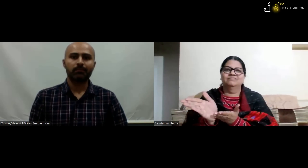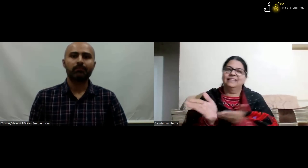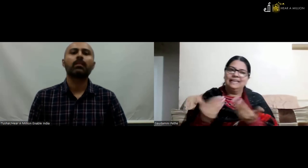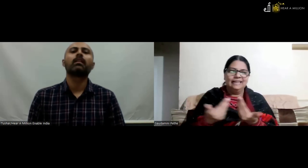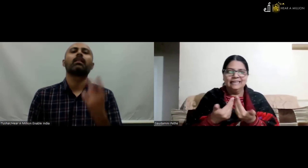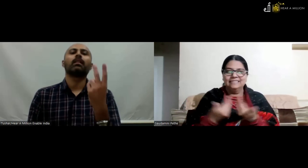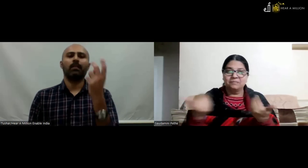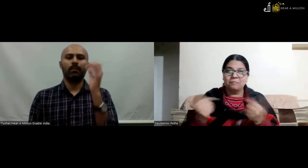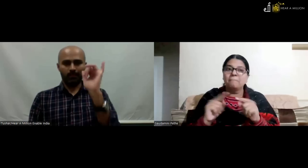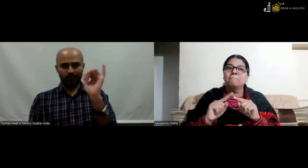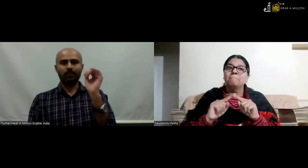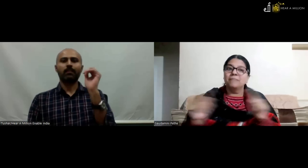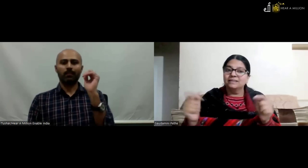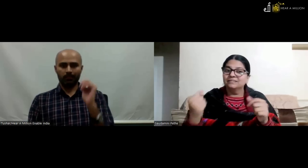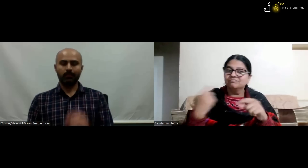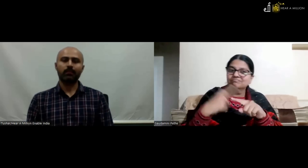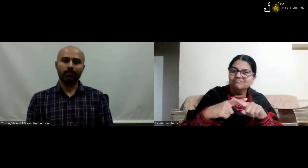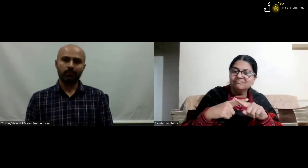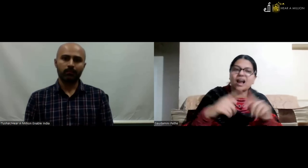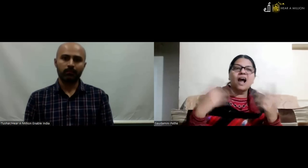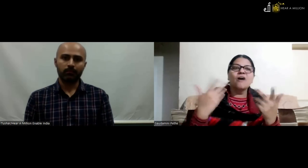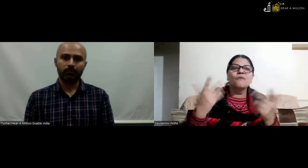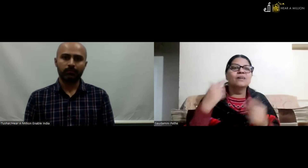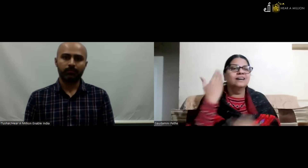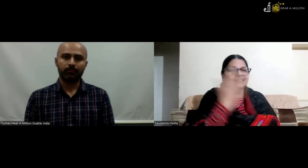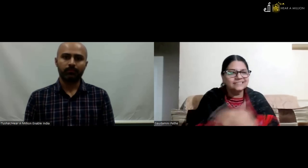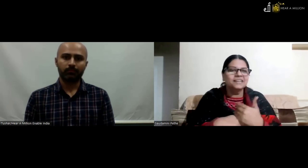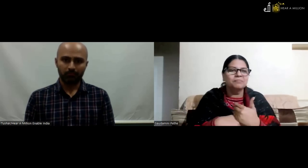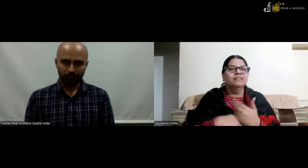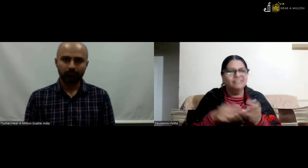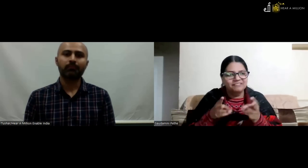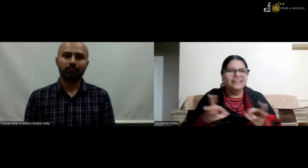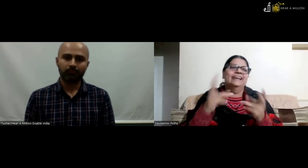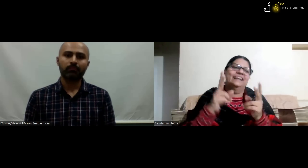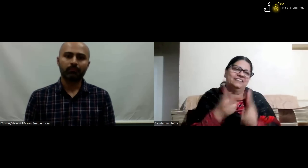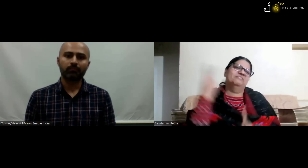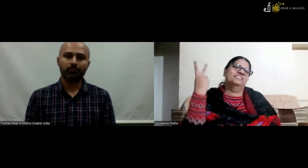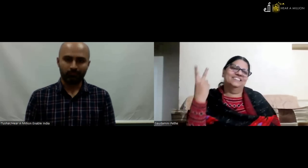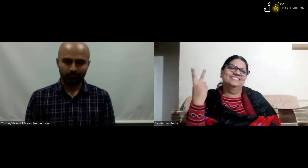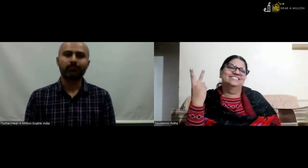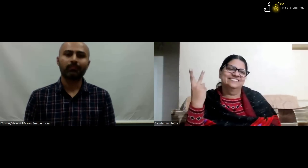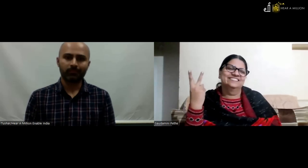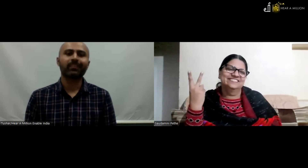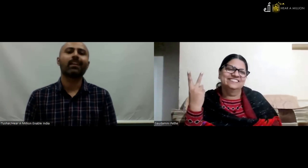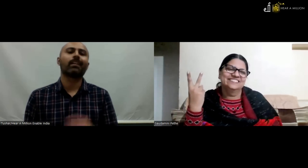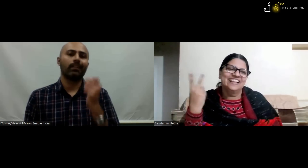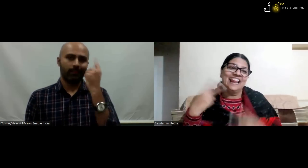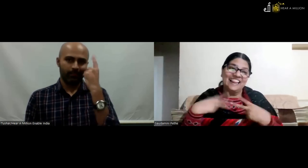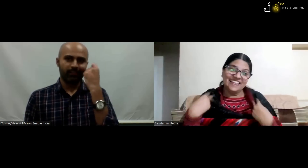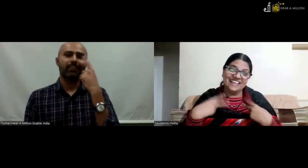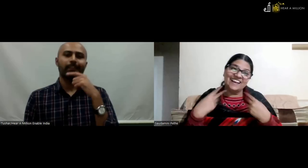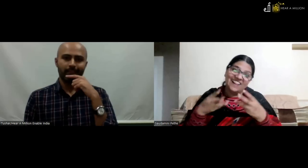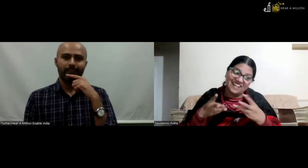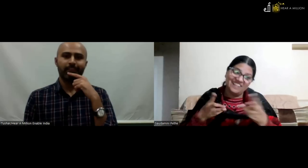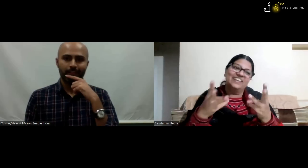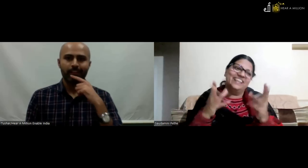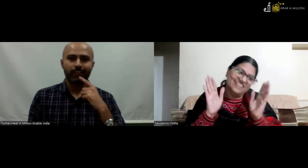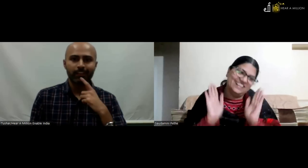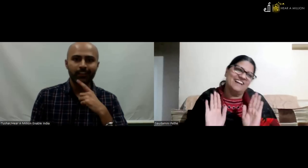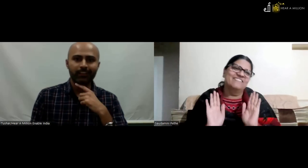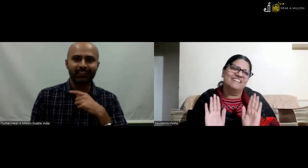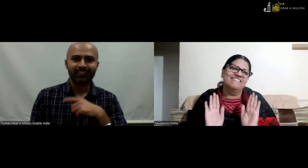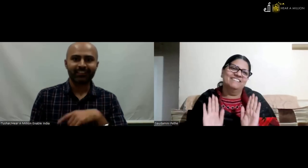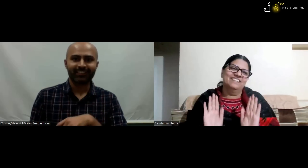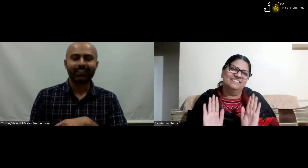get the license. So we can get through the other act also. But how we can, so for the disabled person, there could